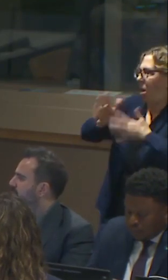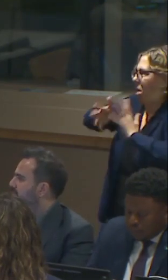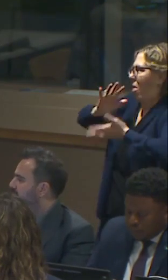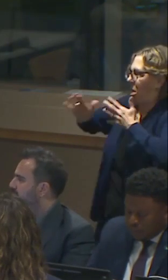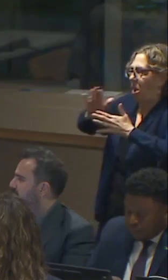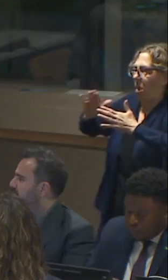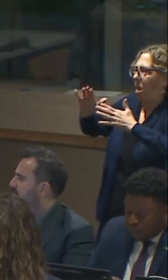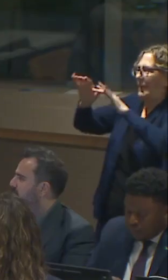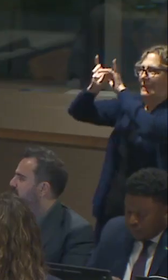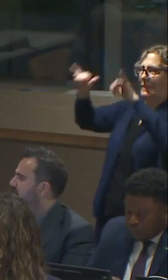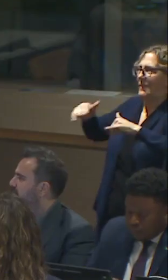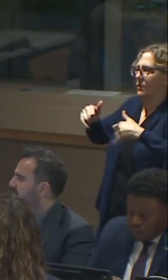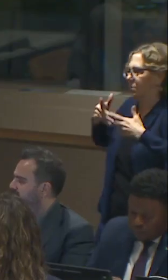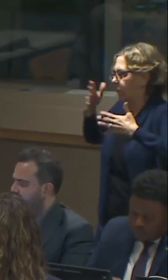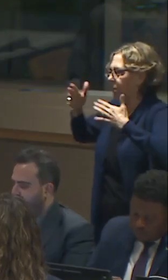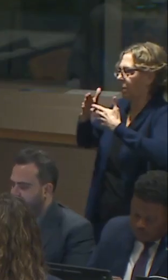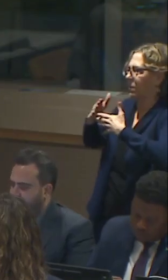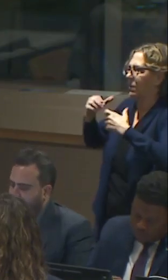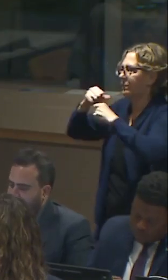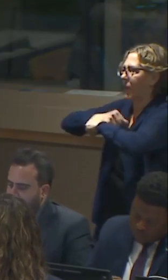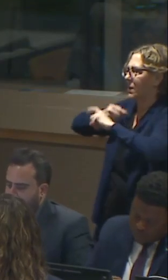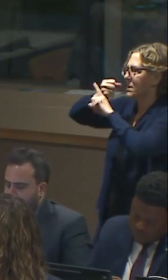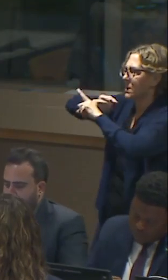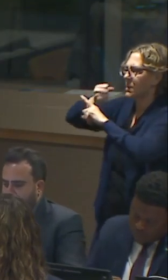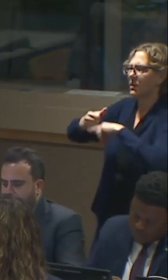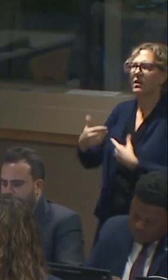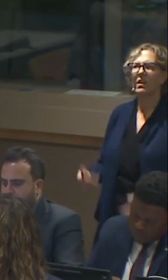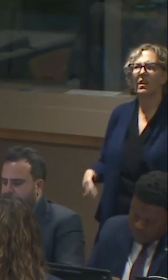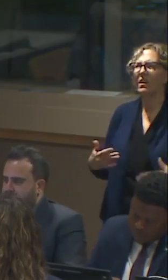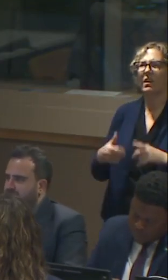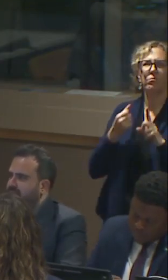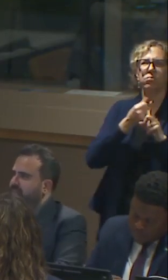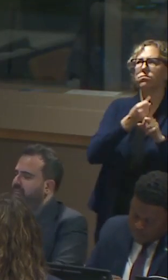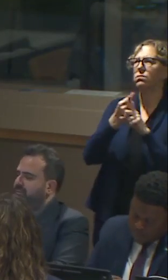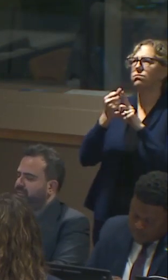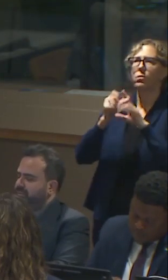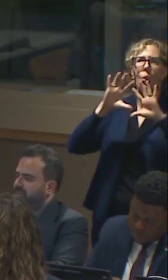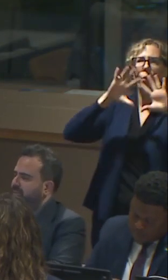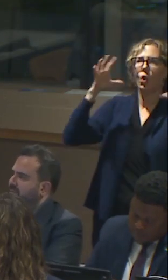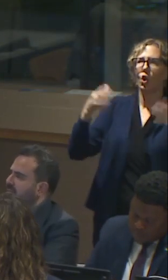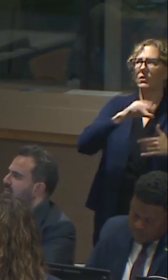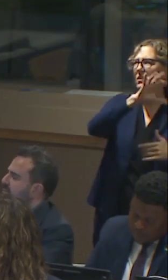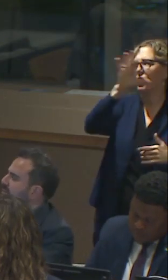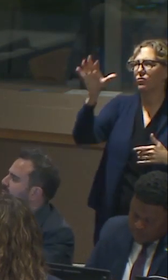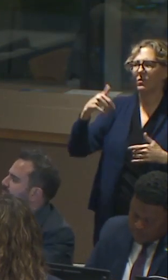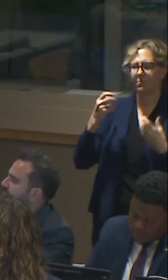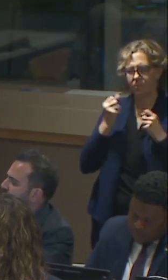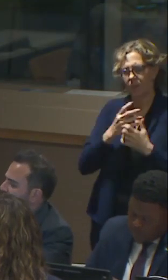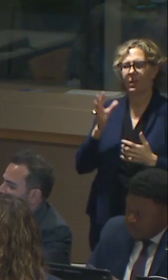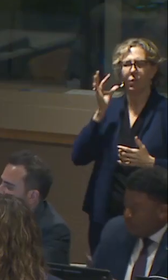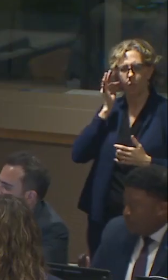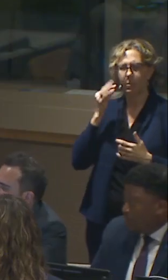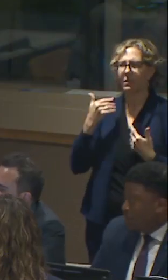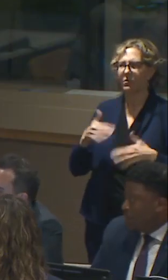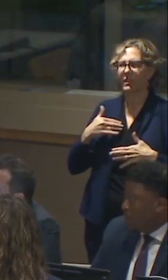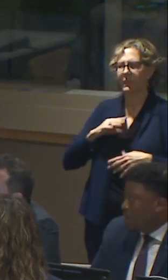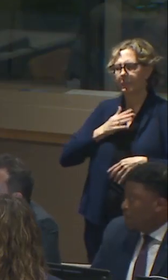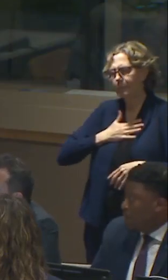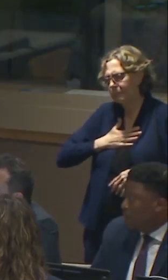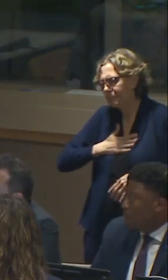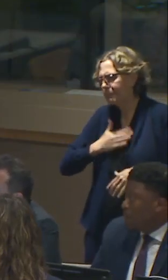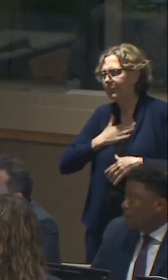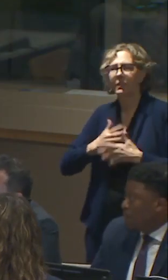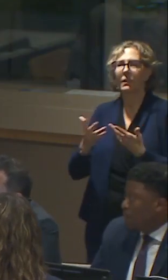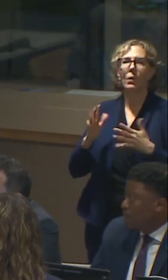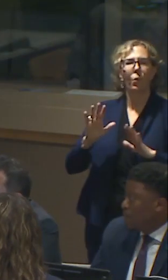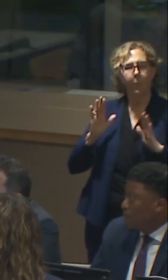is an outrageous assault on our economies worldwide. So we need to do better. We need to really, really do